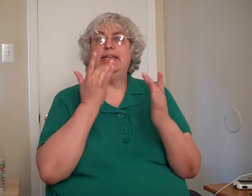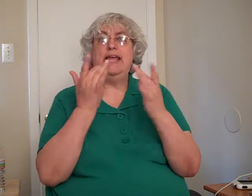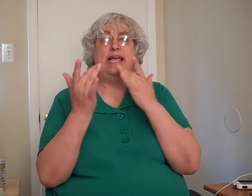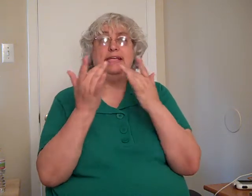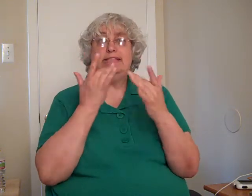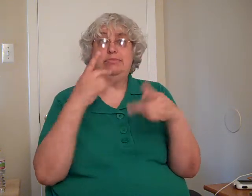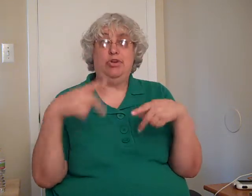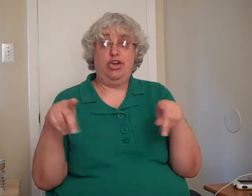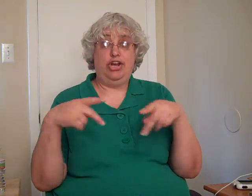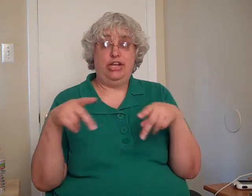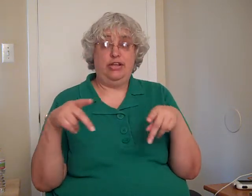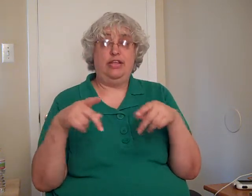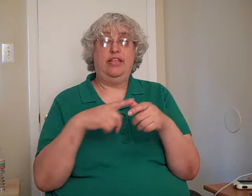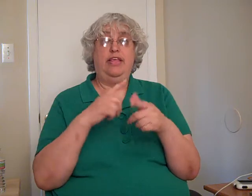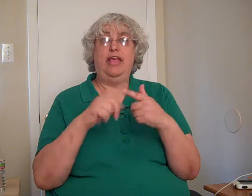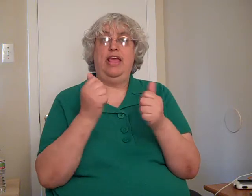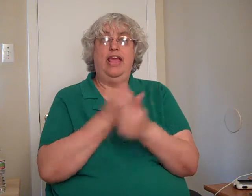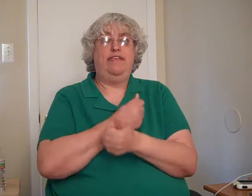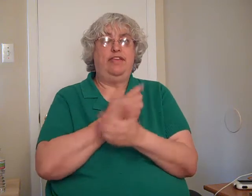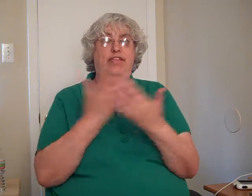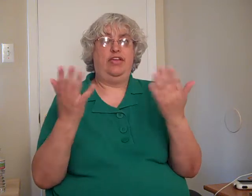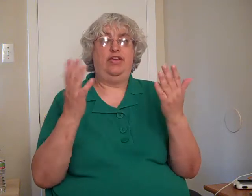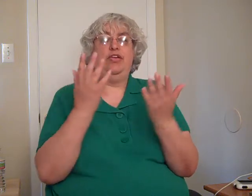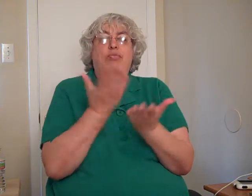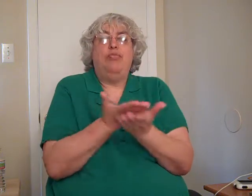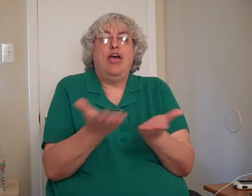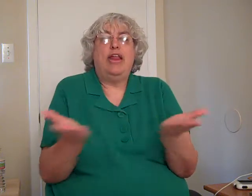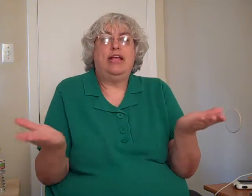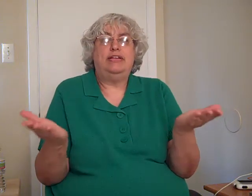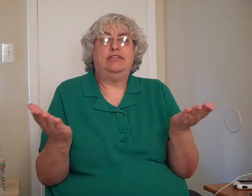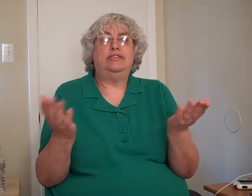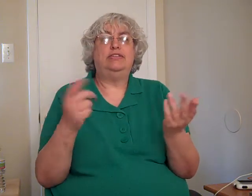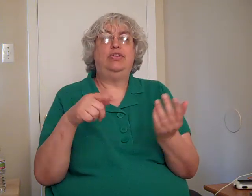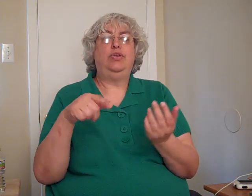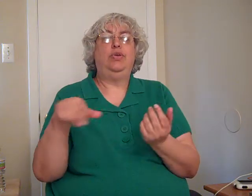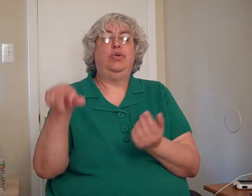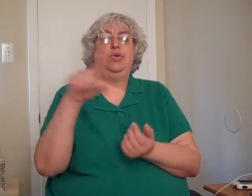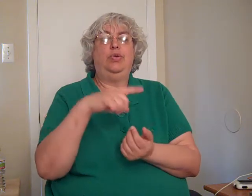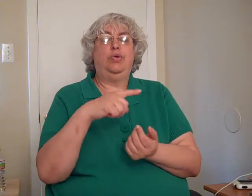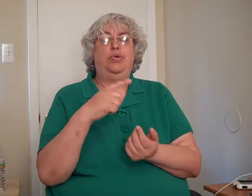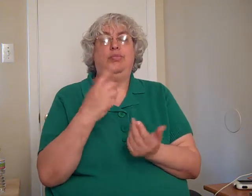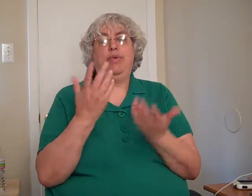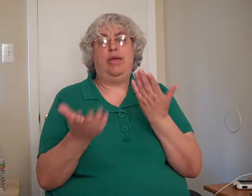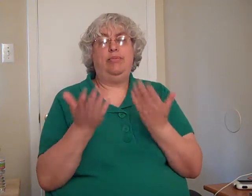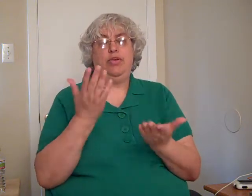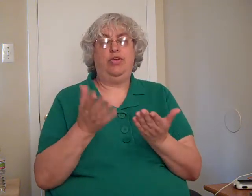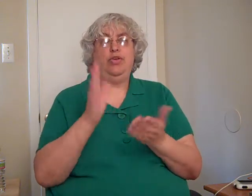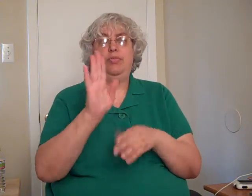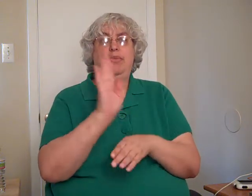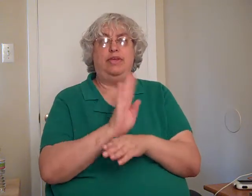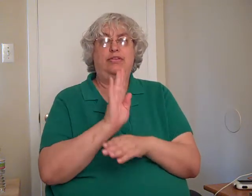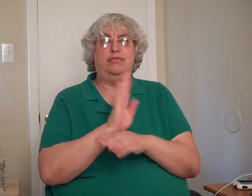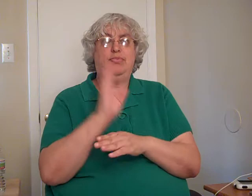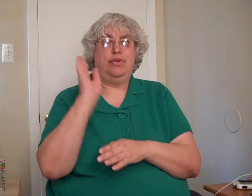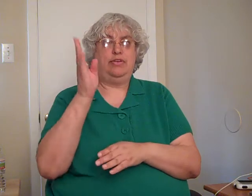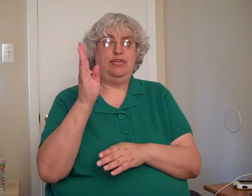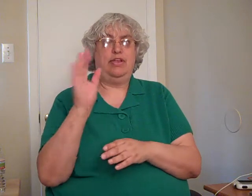have everything in place, your products available. For those of you that maybe your business presentation is more of a